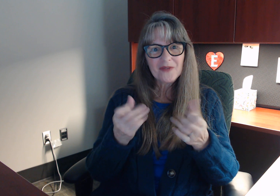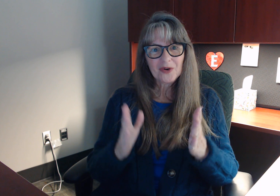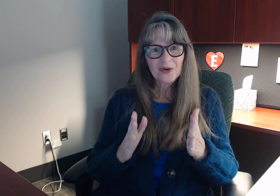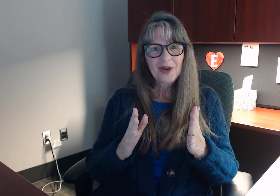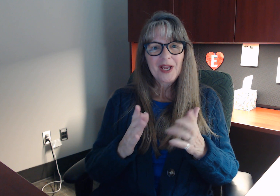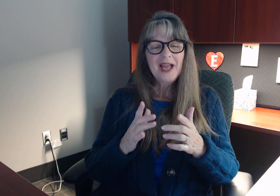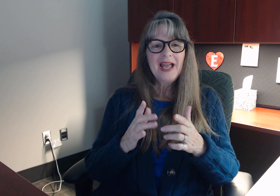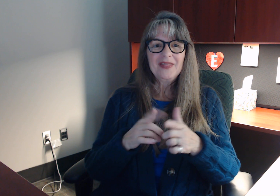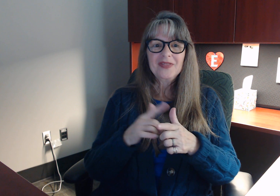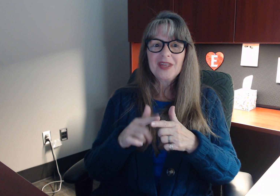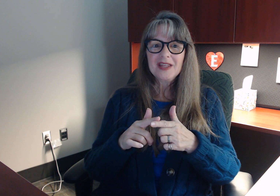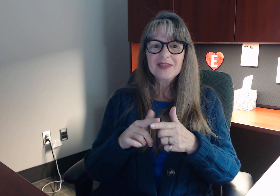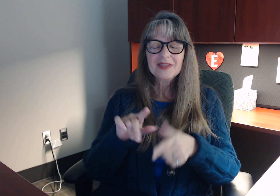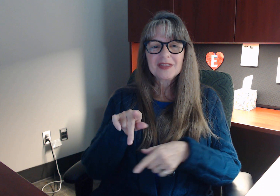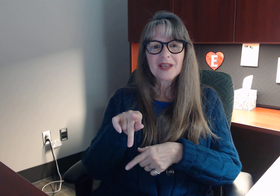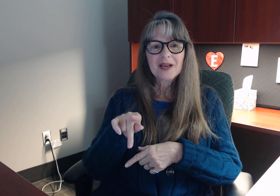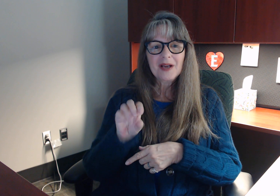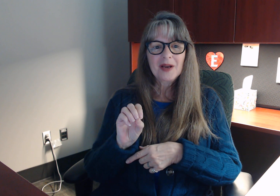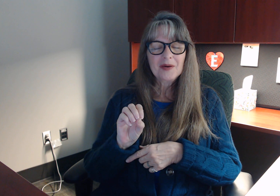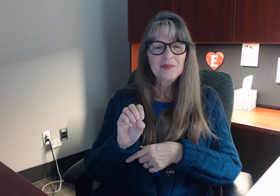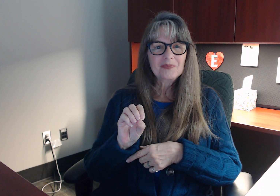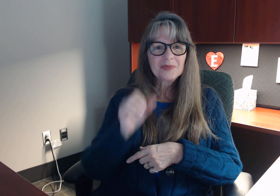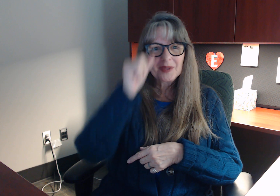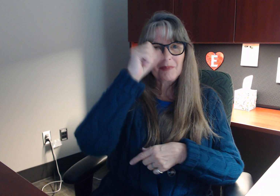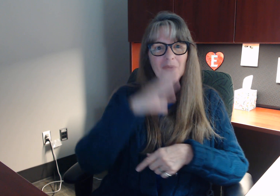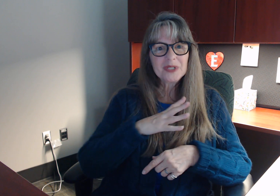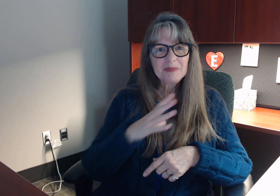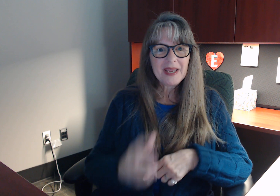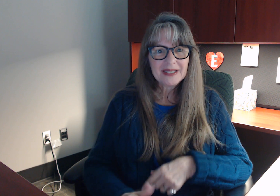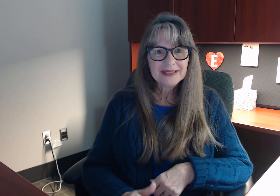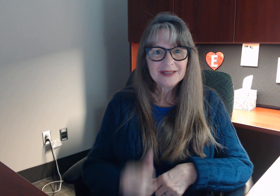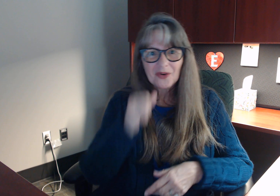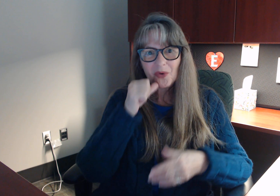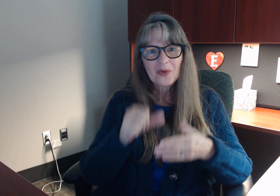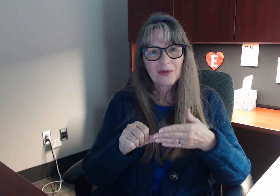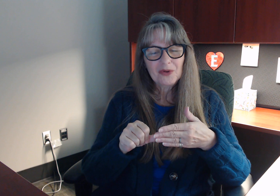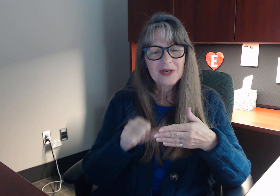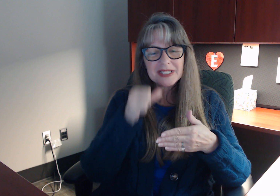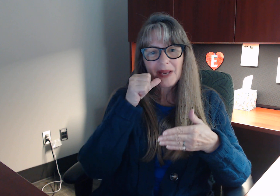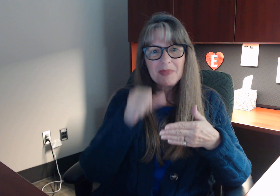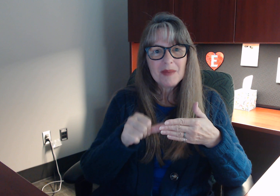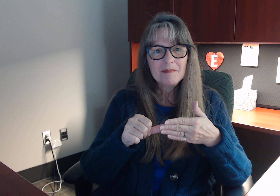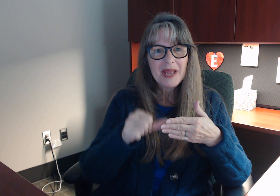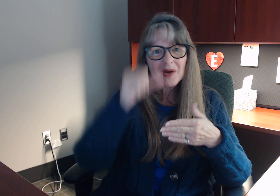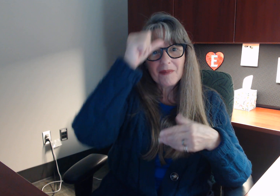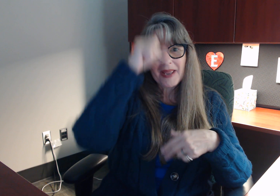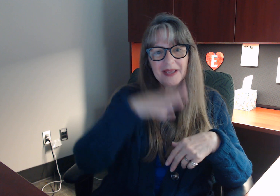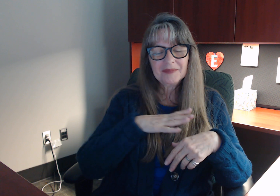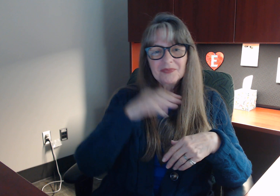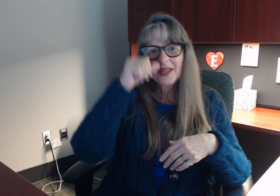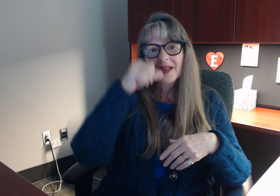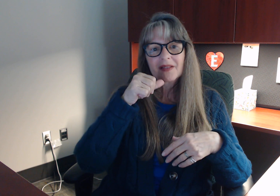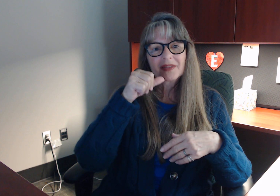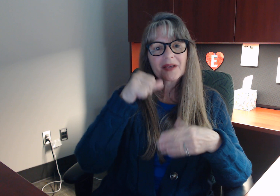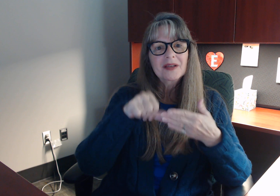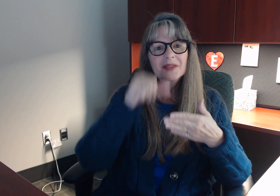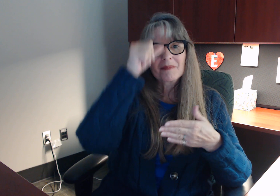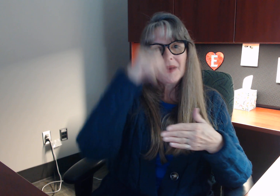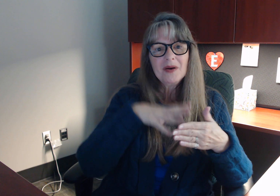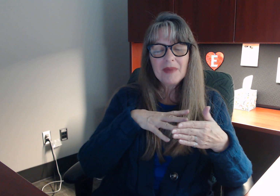driver, and then the postman, or you can say the mailman. The mailman